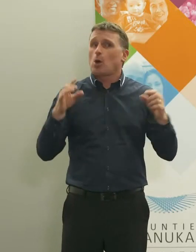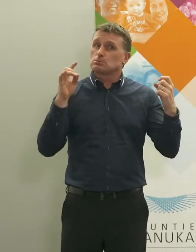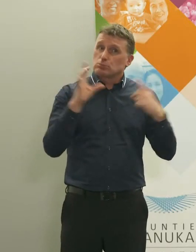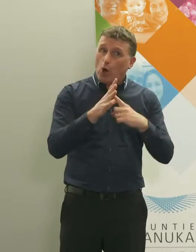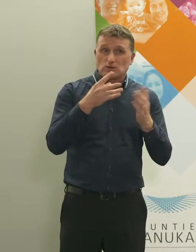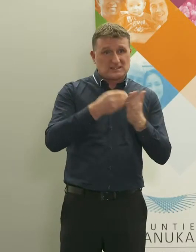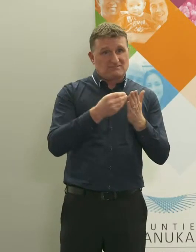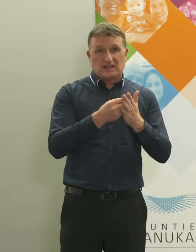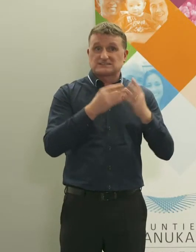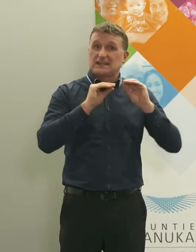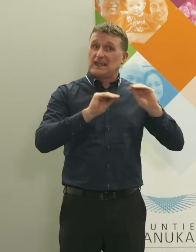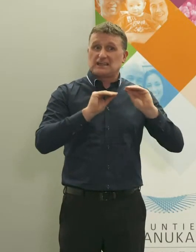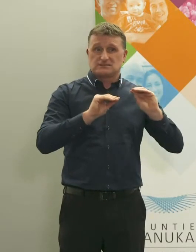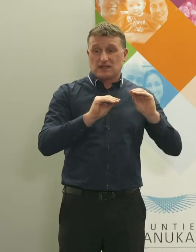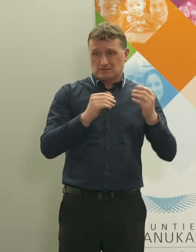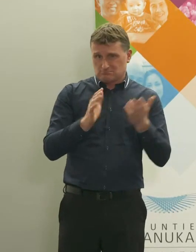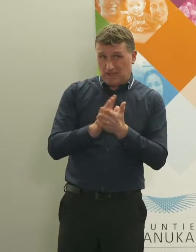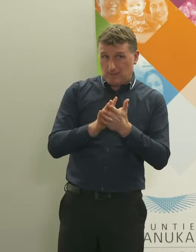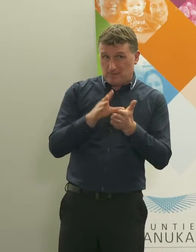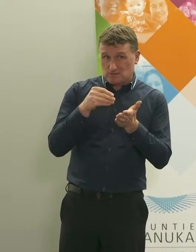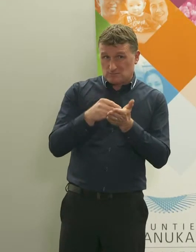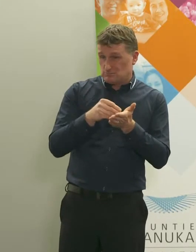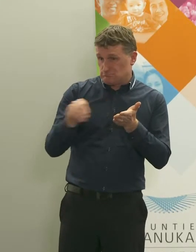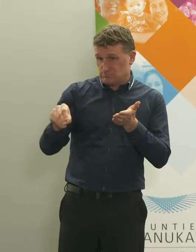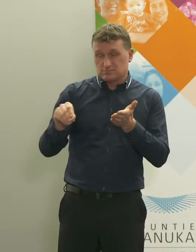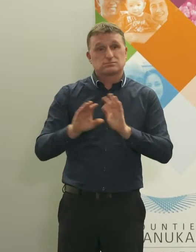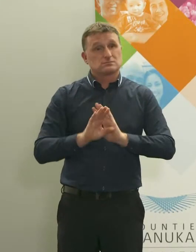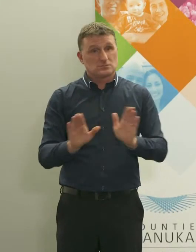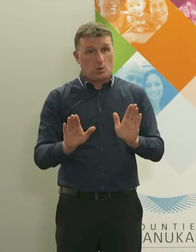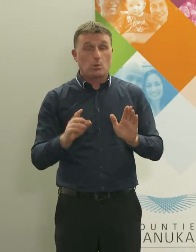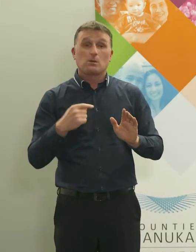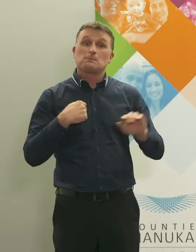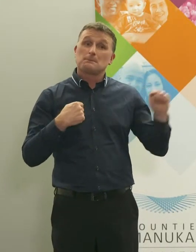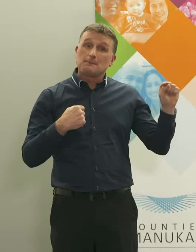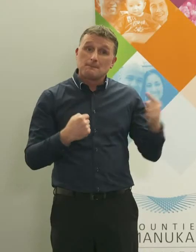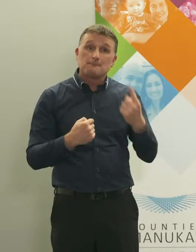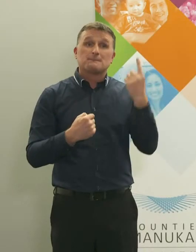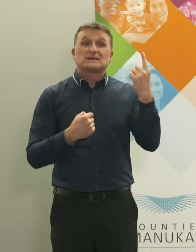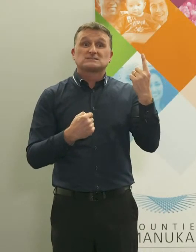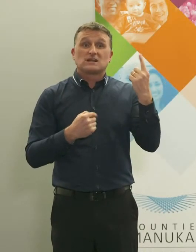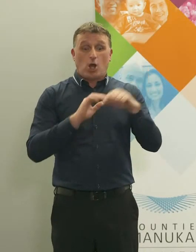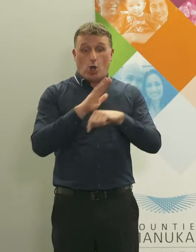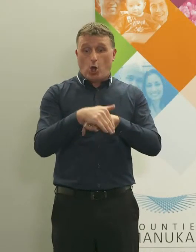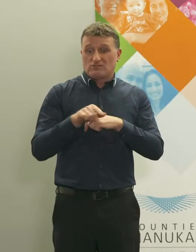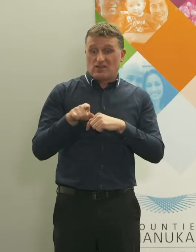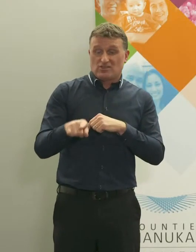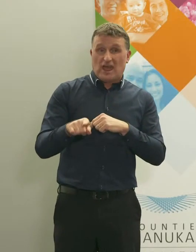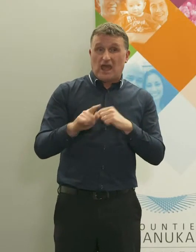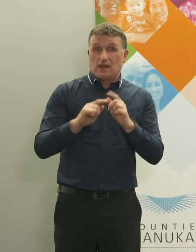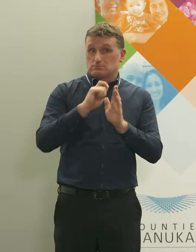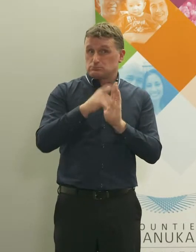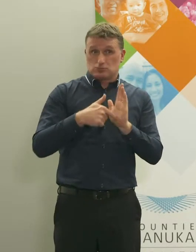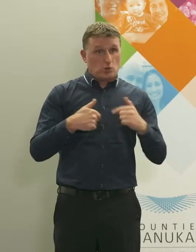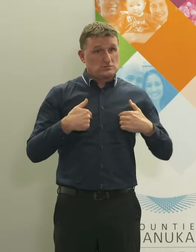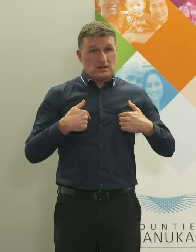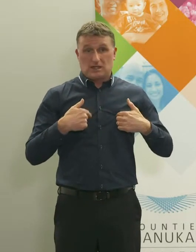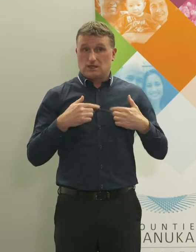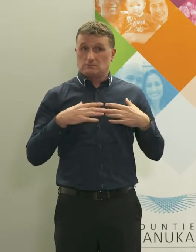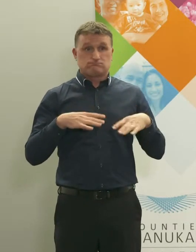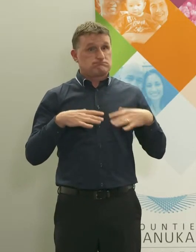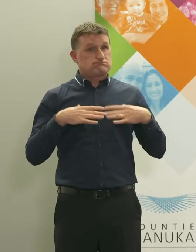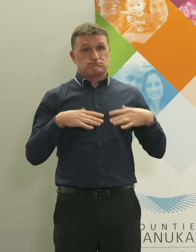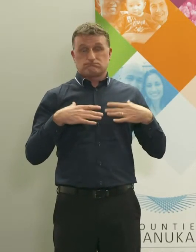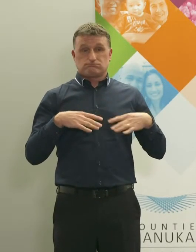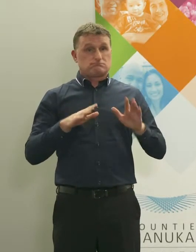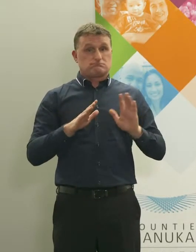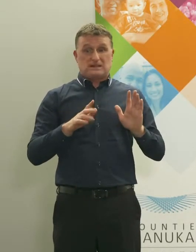education. But of course, I'm not one of the ministers involved in the decisions around the shovel-ready project, so it was not a matter for me to sign off or